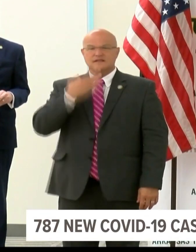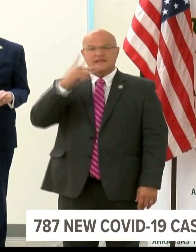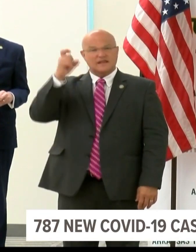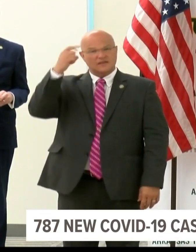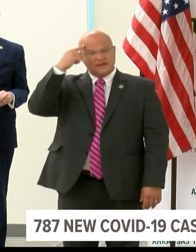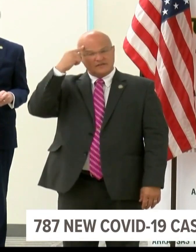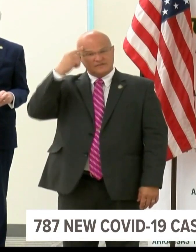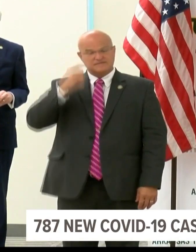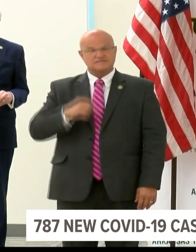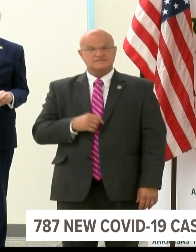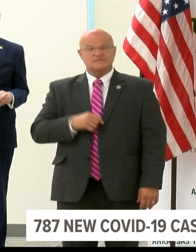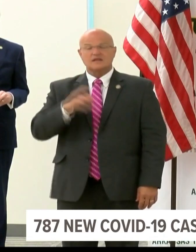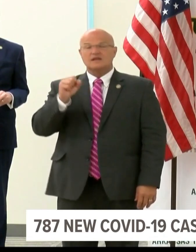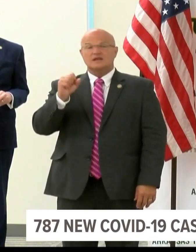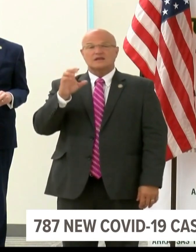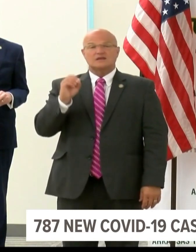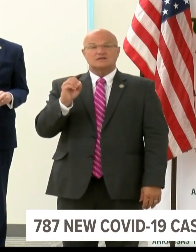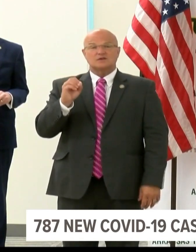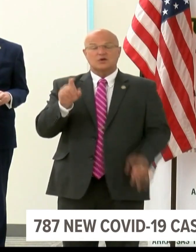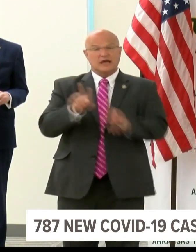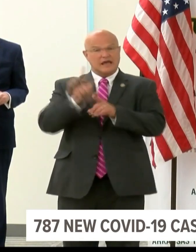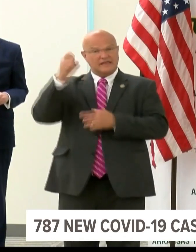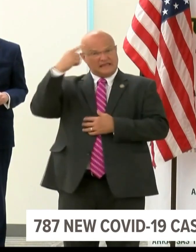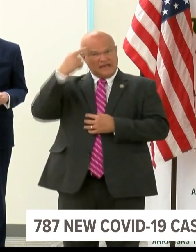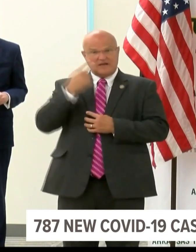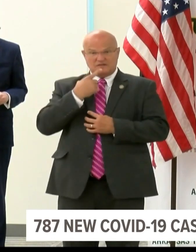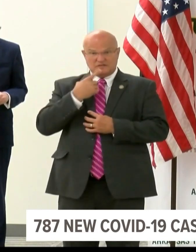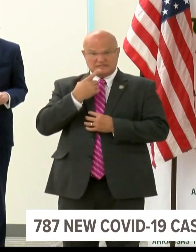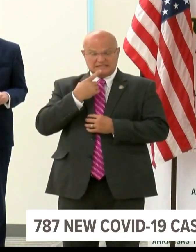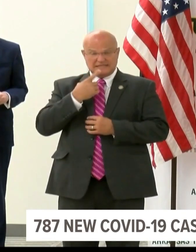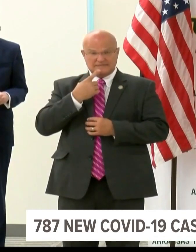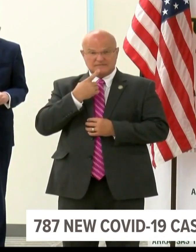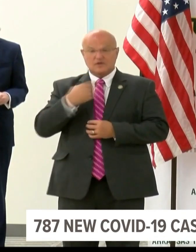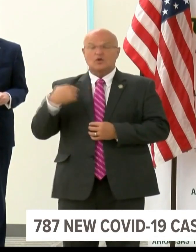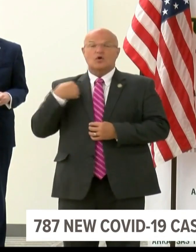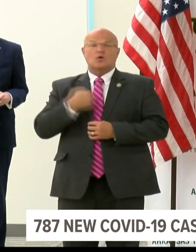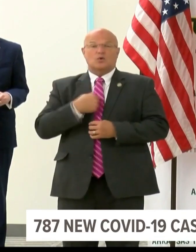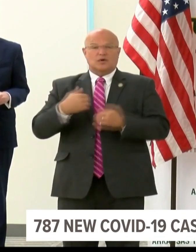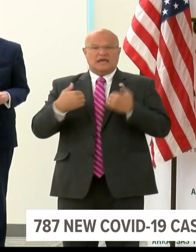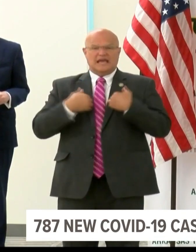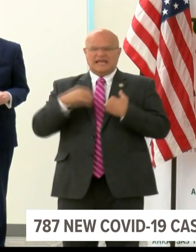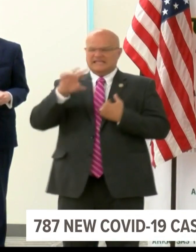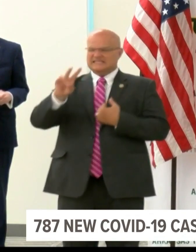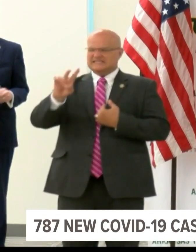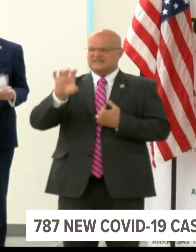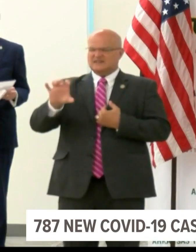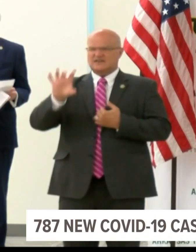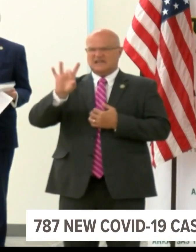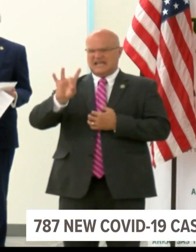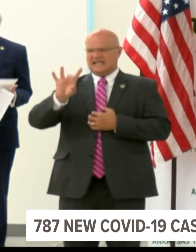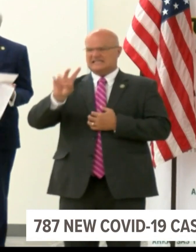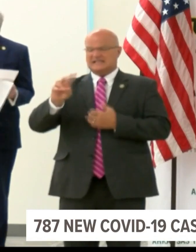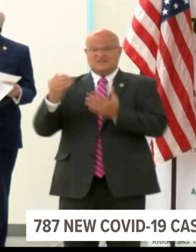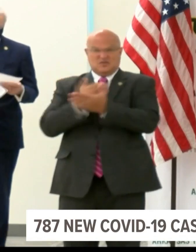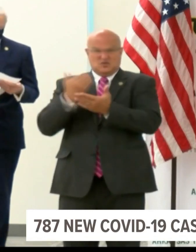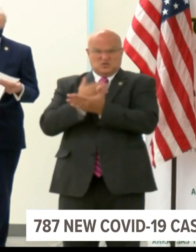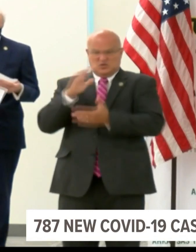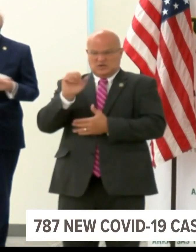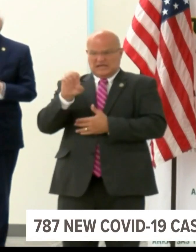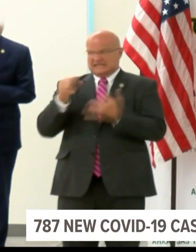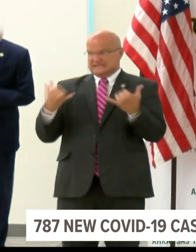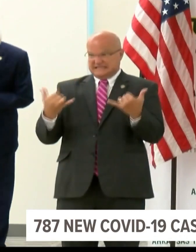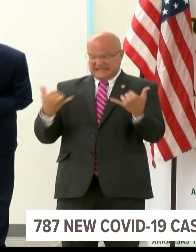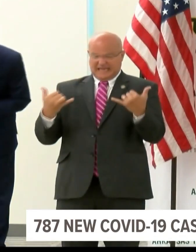Thank you, Governor. So as the Governor said, we had 787 new cases for